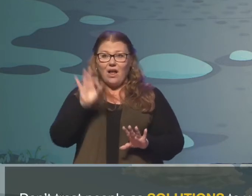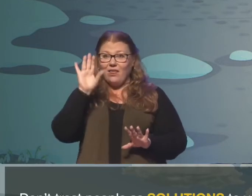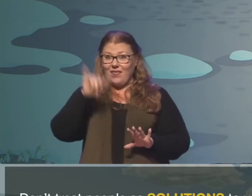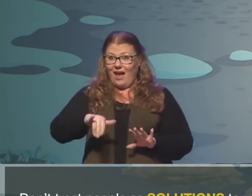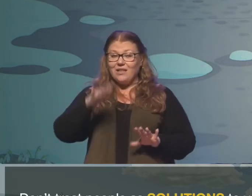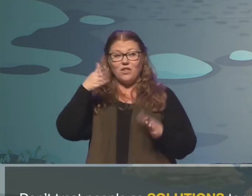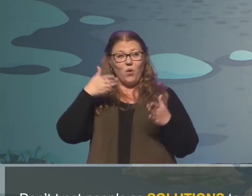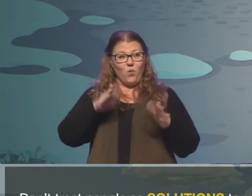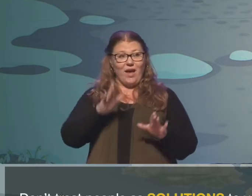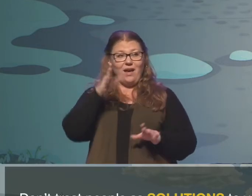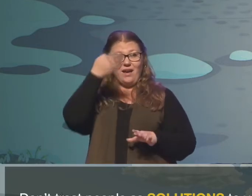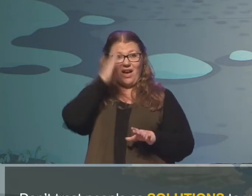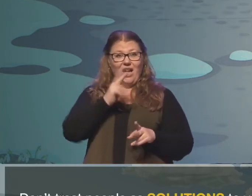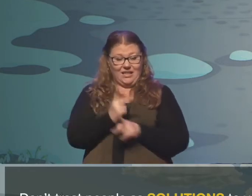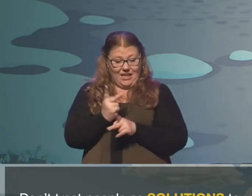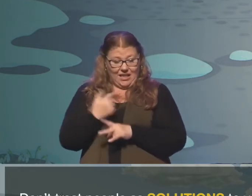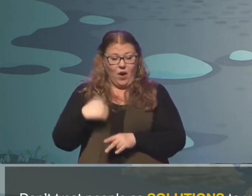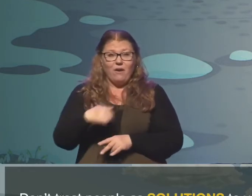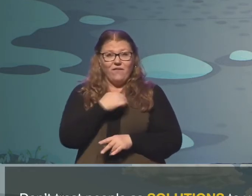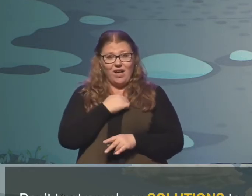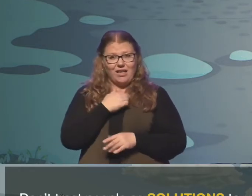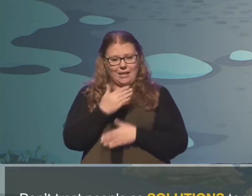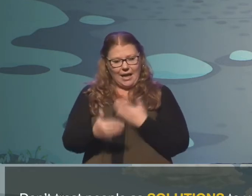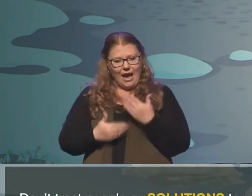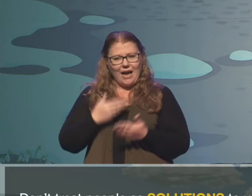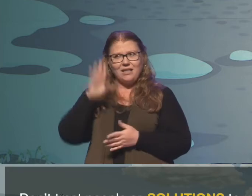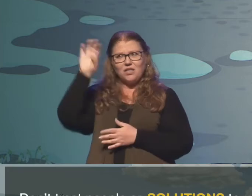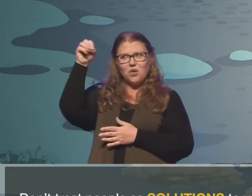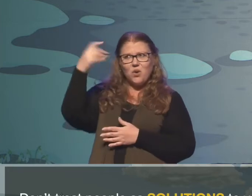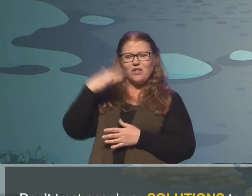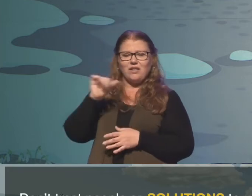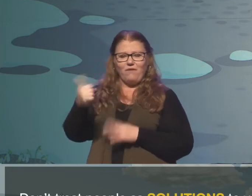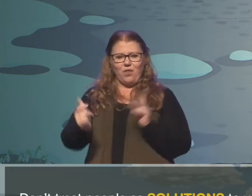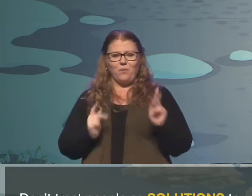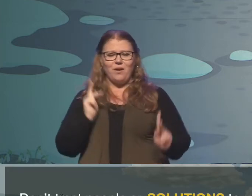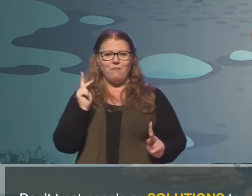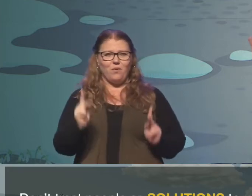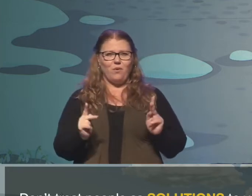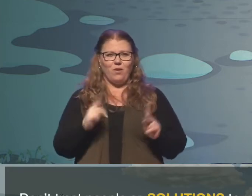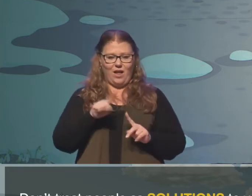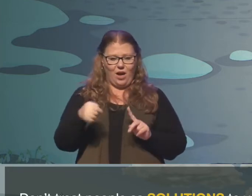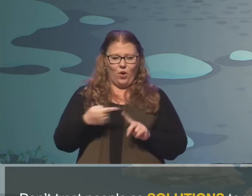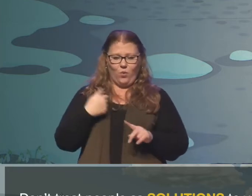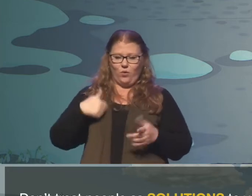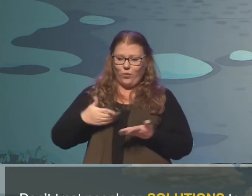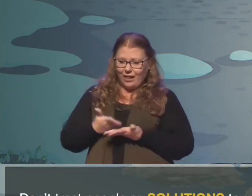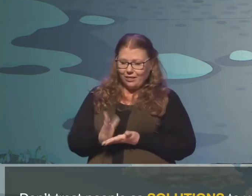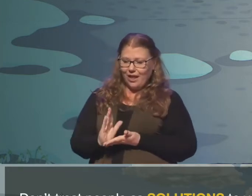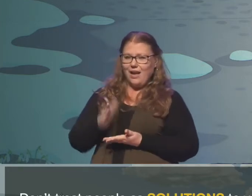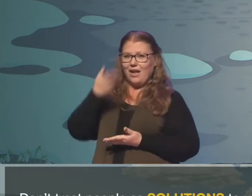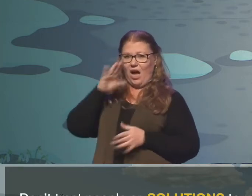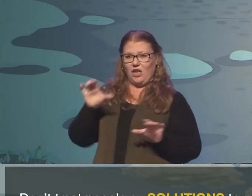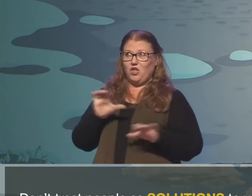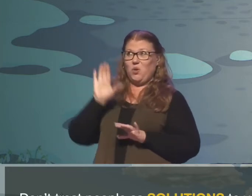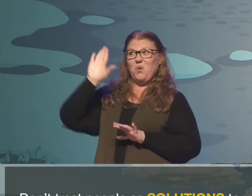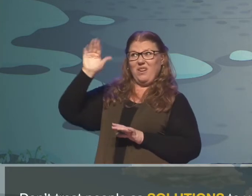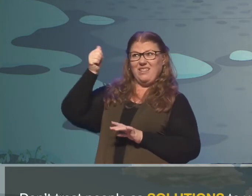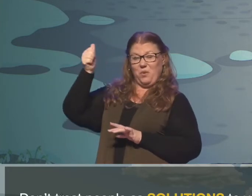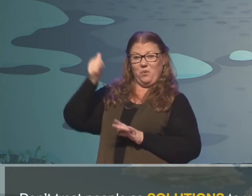God takes care of us, is through the kindness and the graciousness of other people when we just let God do God's thing.